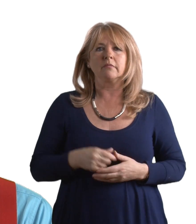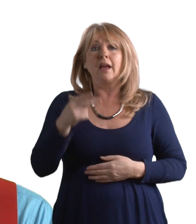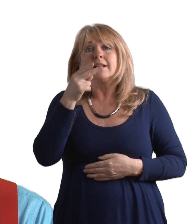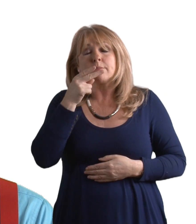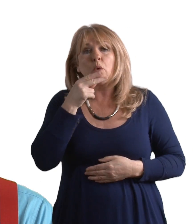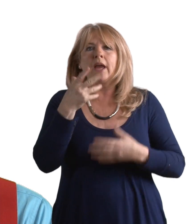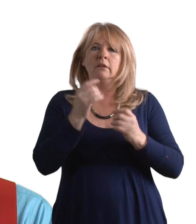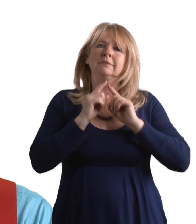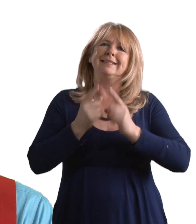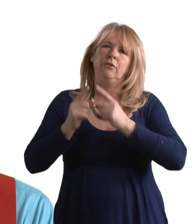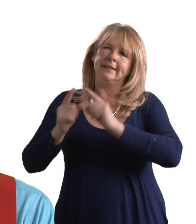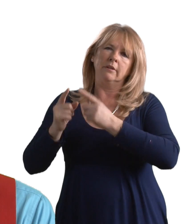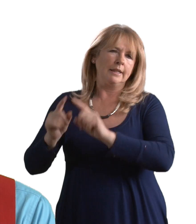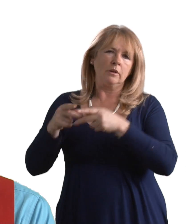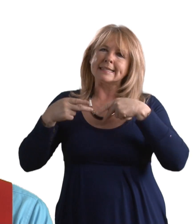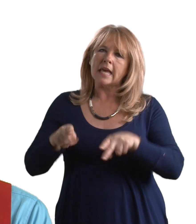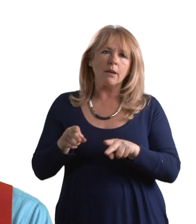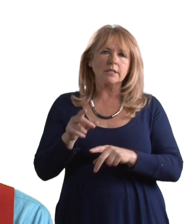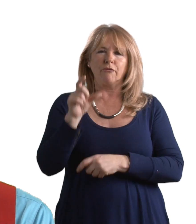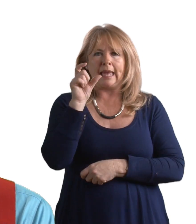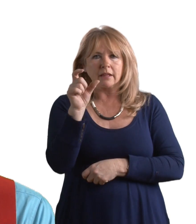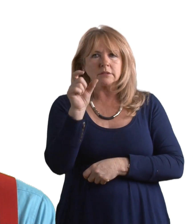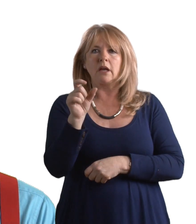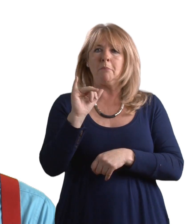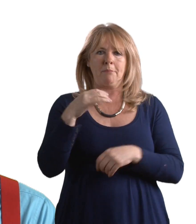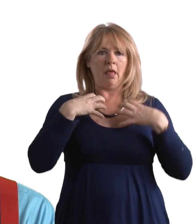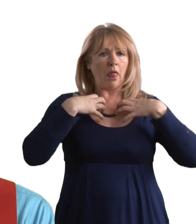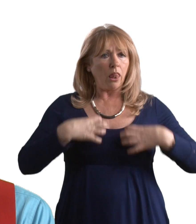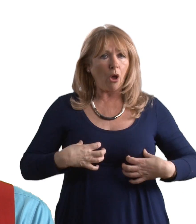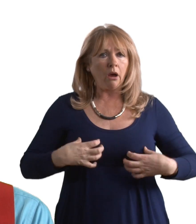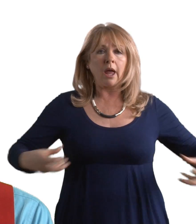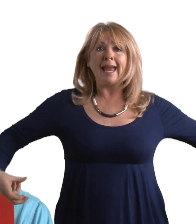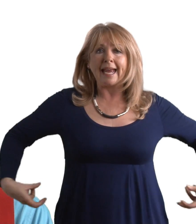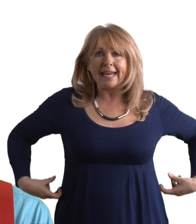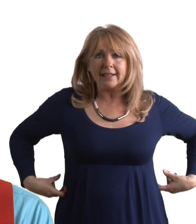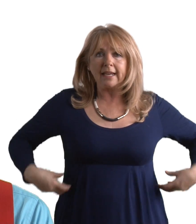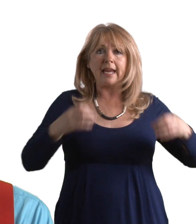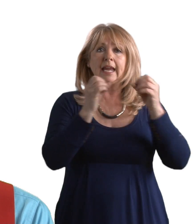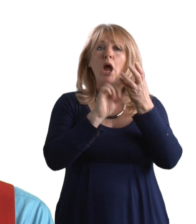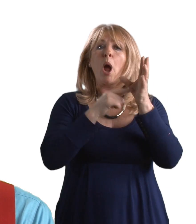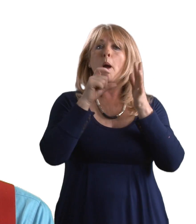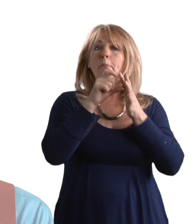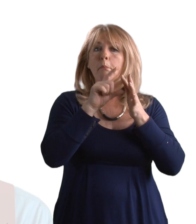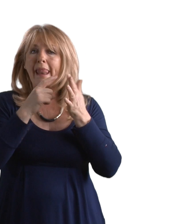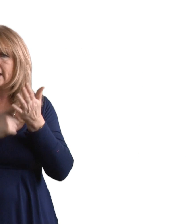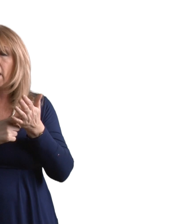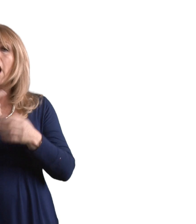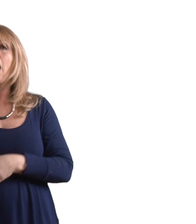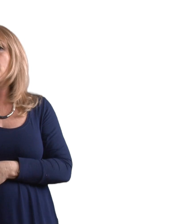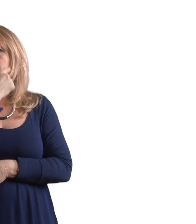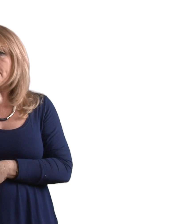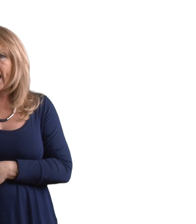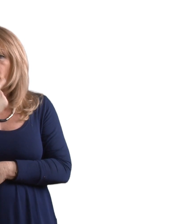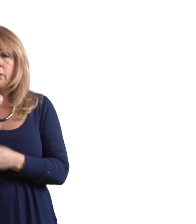bladder, stomach, mouth, many cancers. Chewing tobacco can also cause cancer, including mouth cancer.